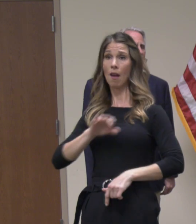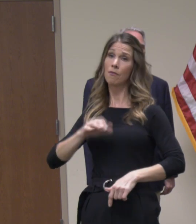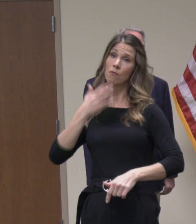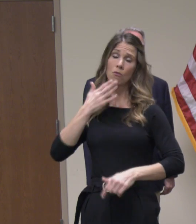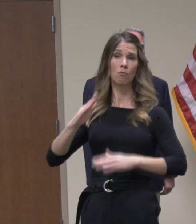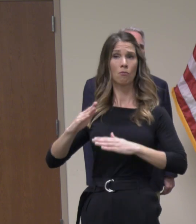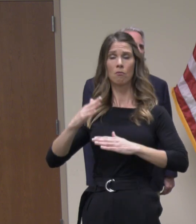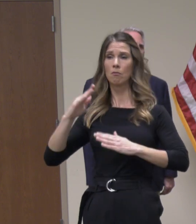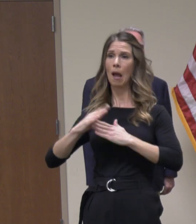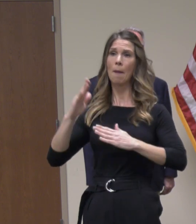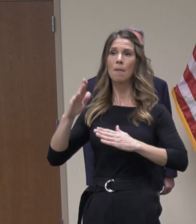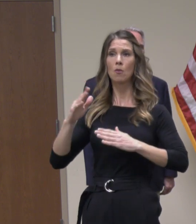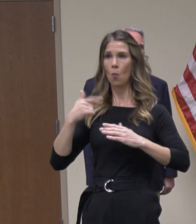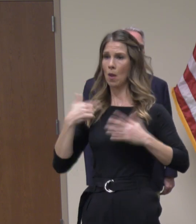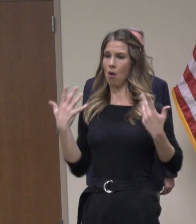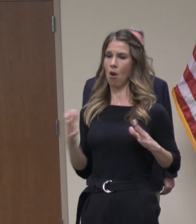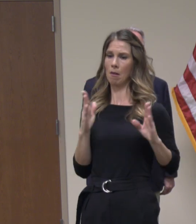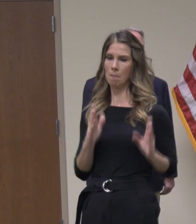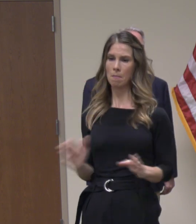ordered to do it.